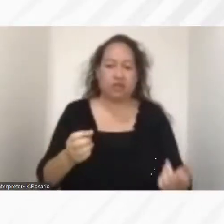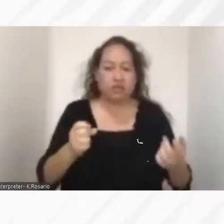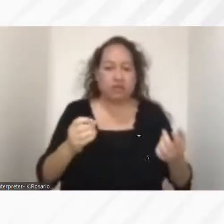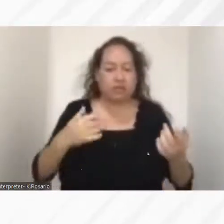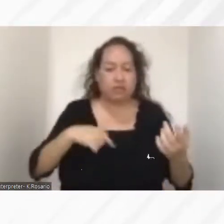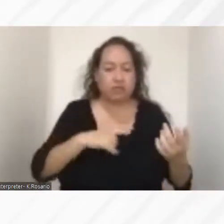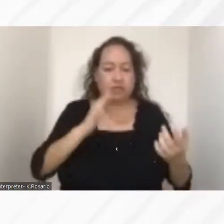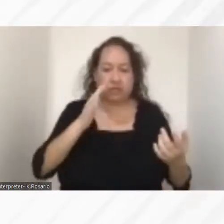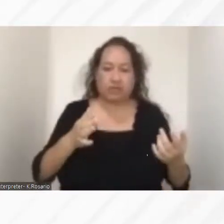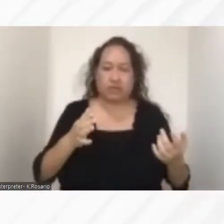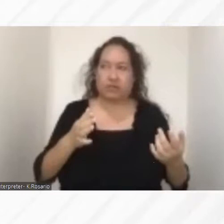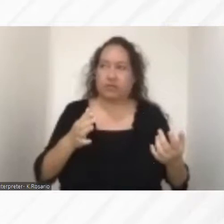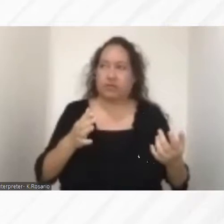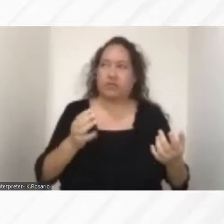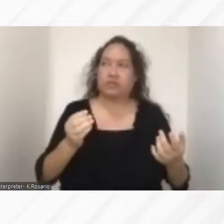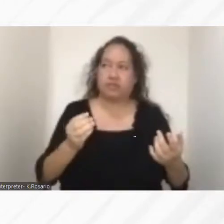reference,